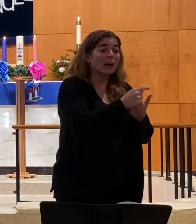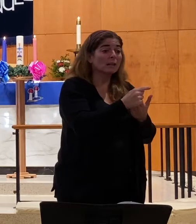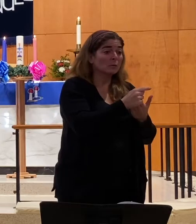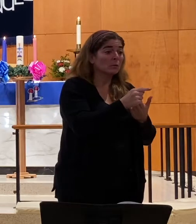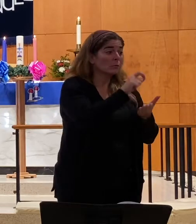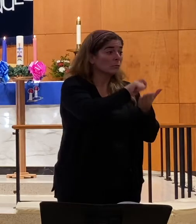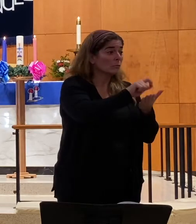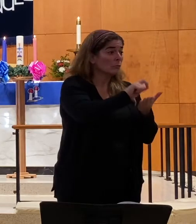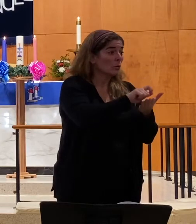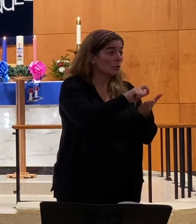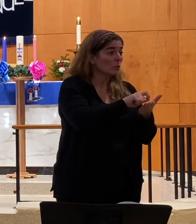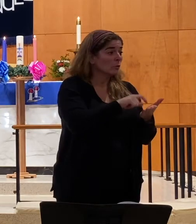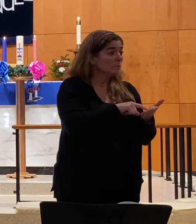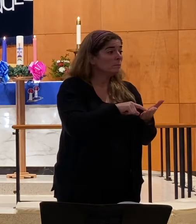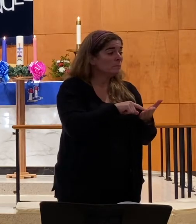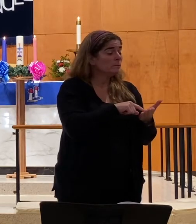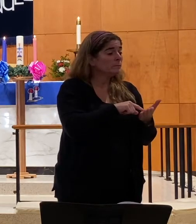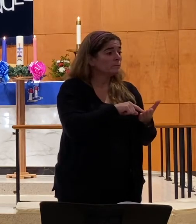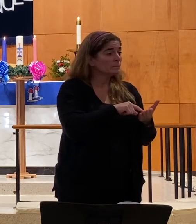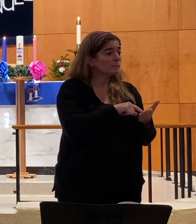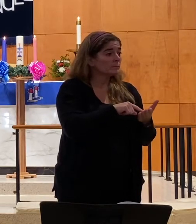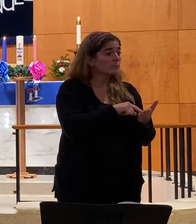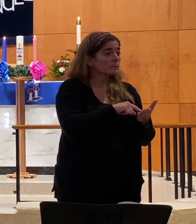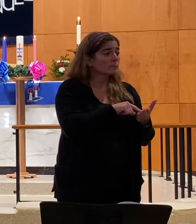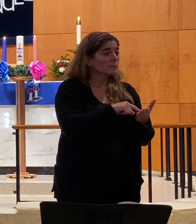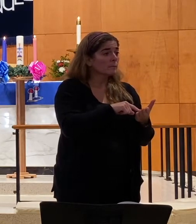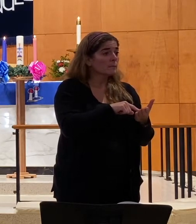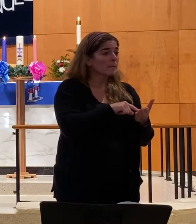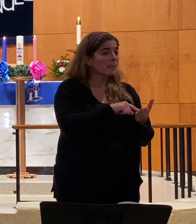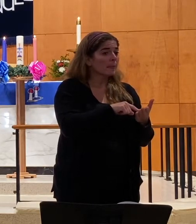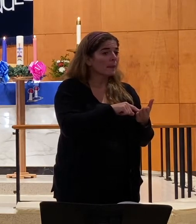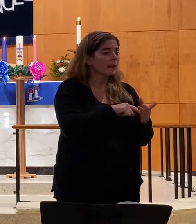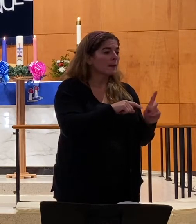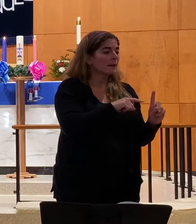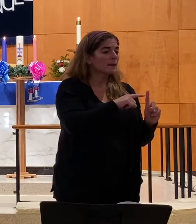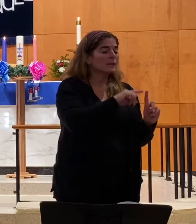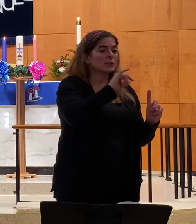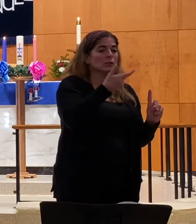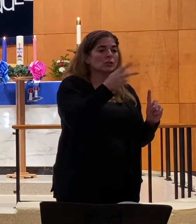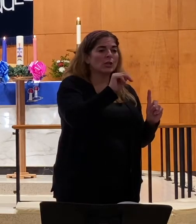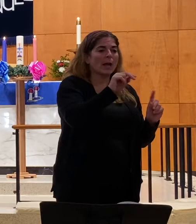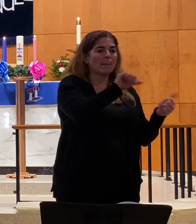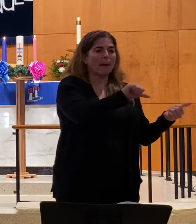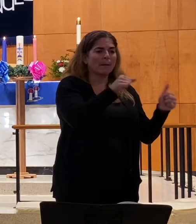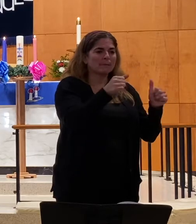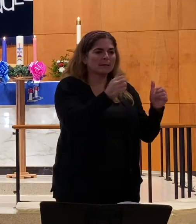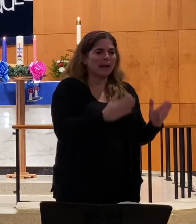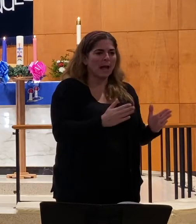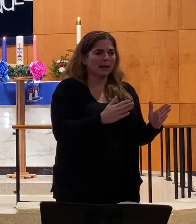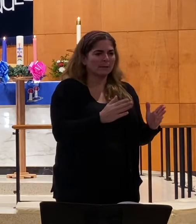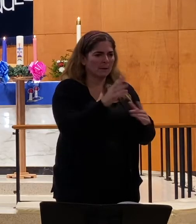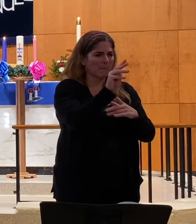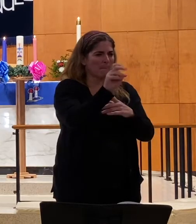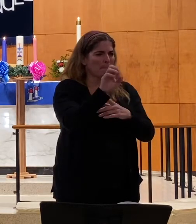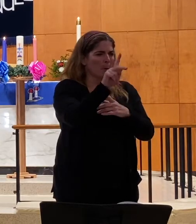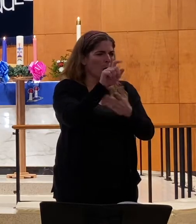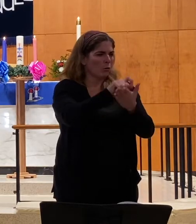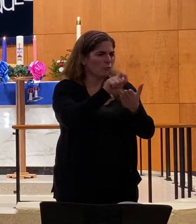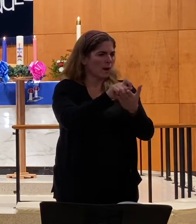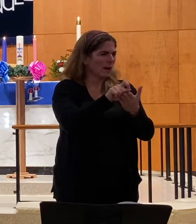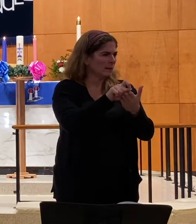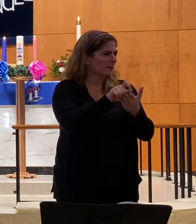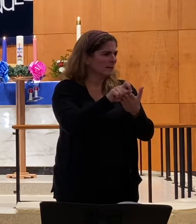chapter, where it's interesting to know that John is named not John the Baptizer, as we hear in Mark, or John the Baptist, as we